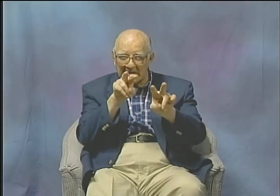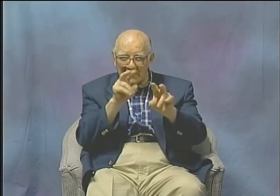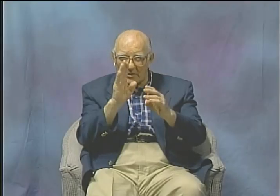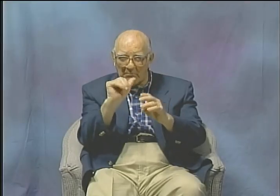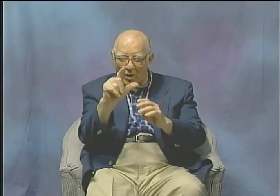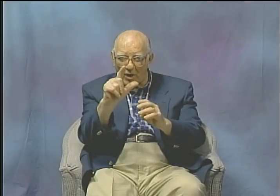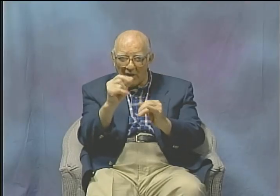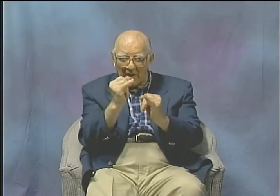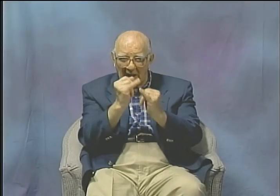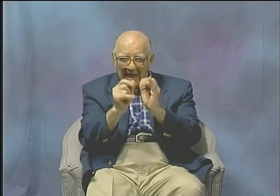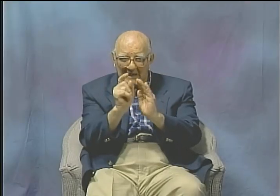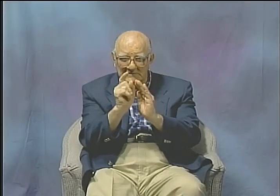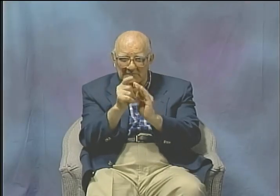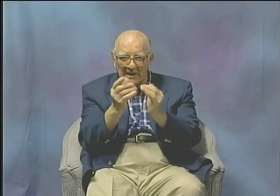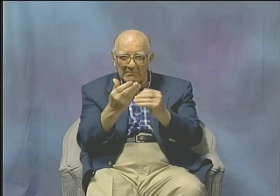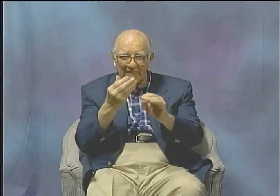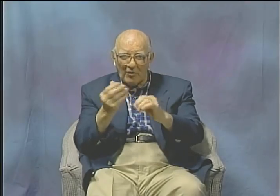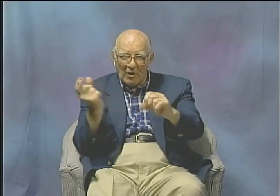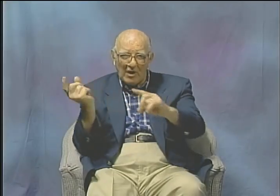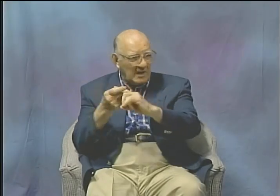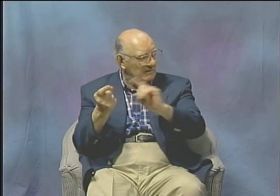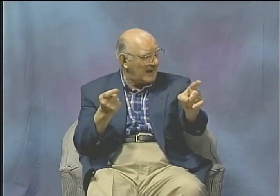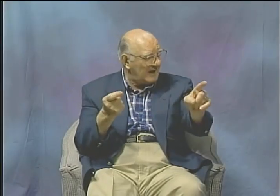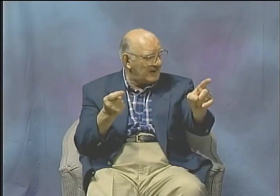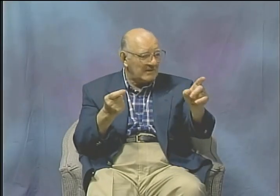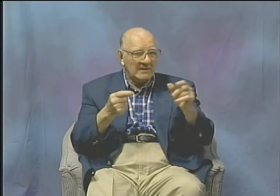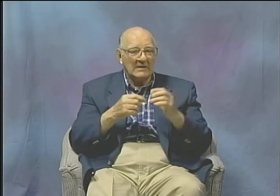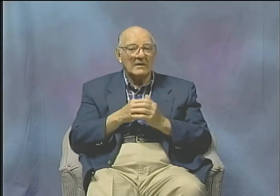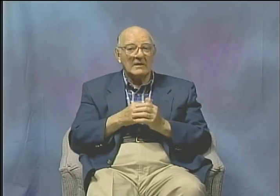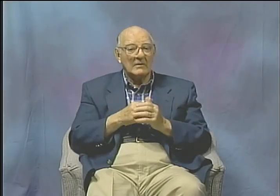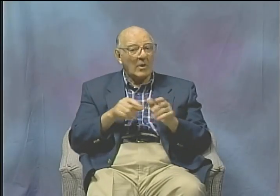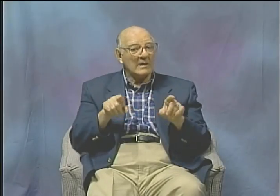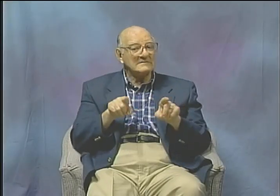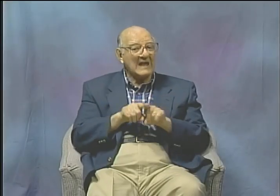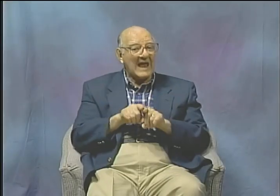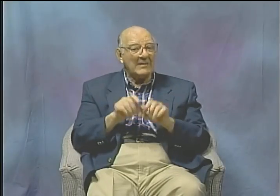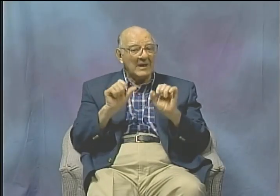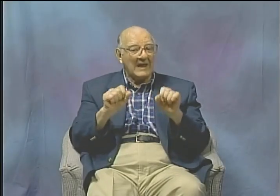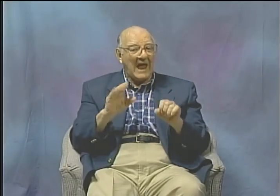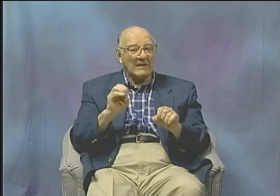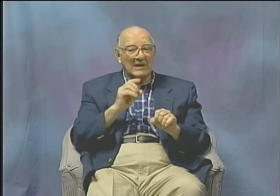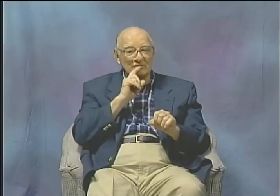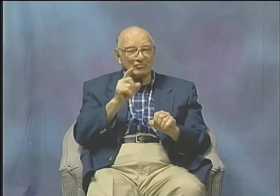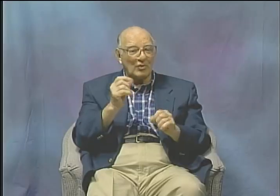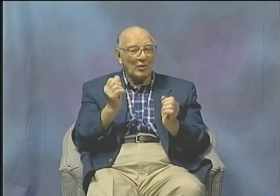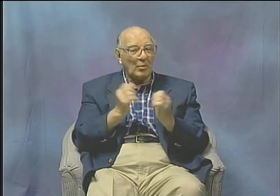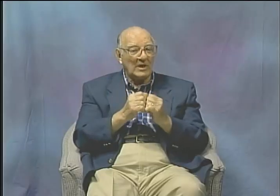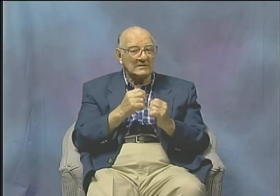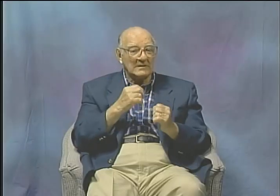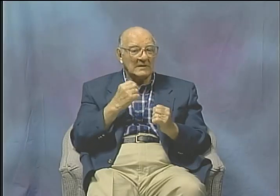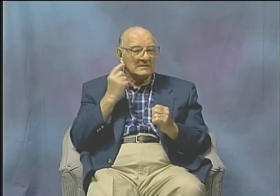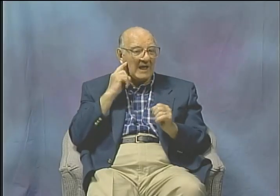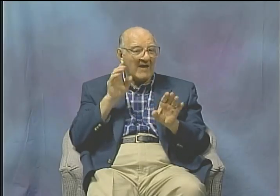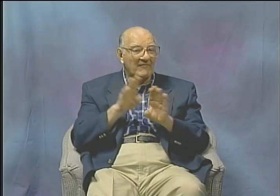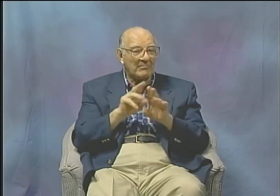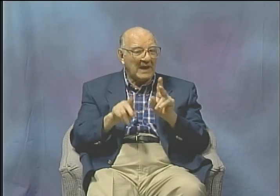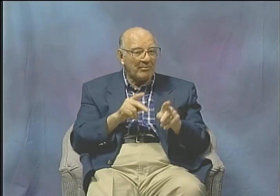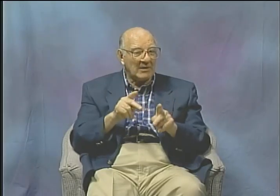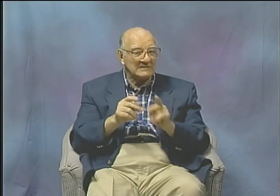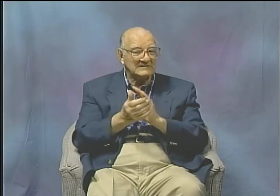Seeing the ball last minute before they hit it. Well, the same can be true with deaf people's